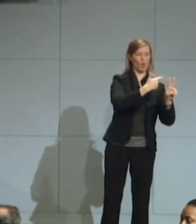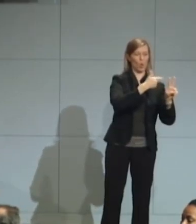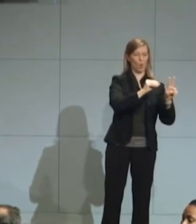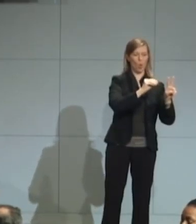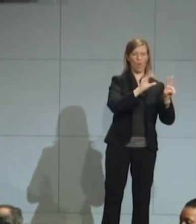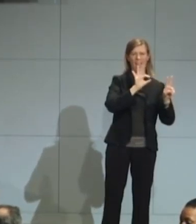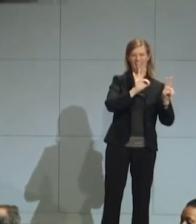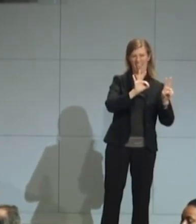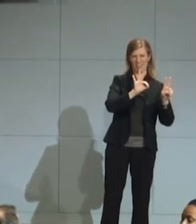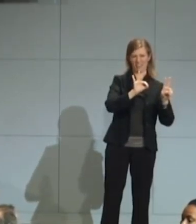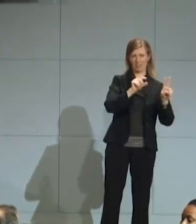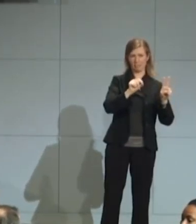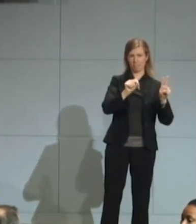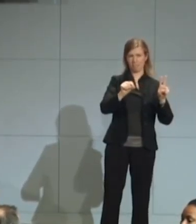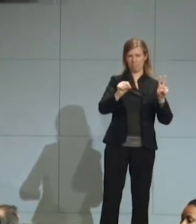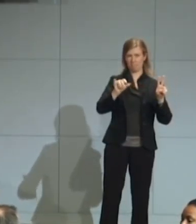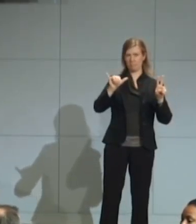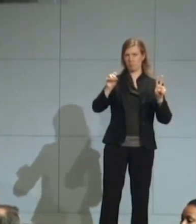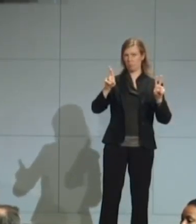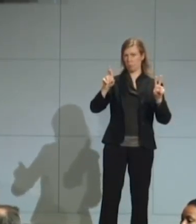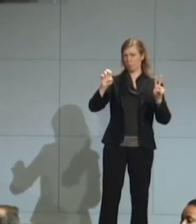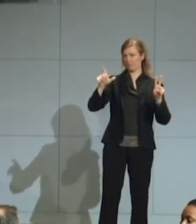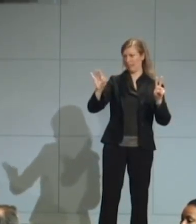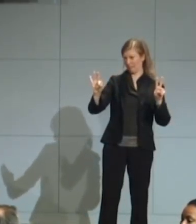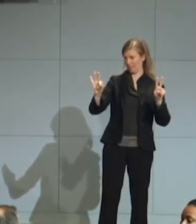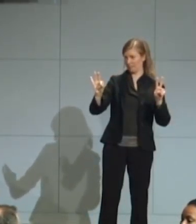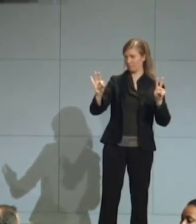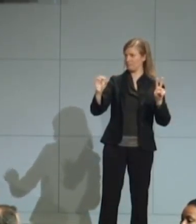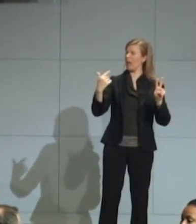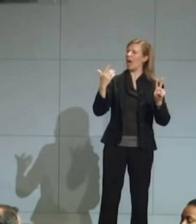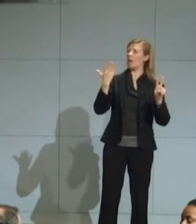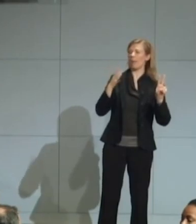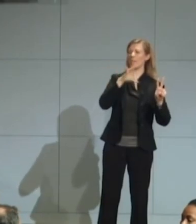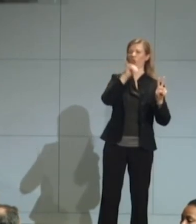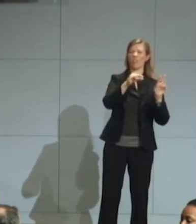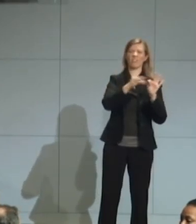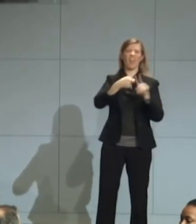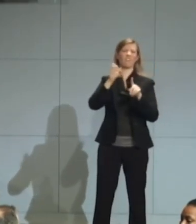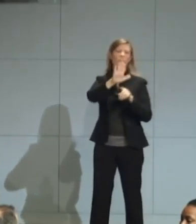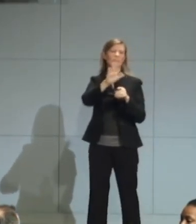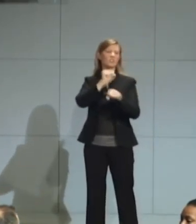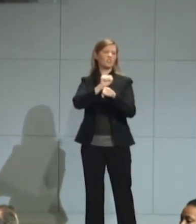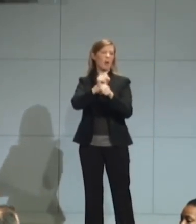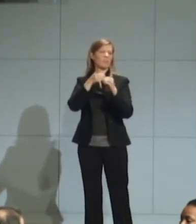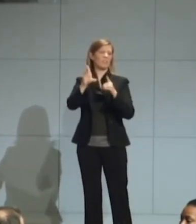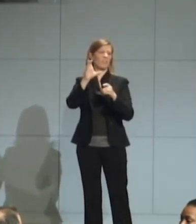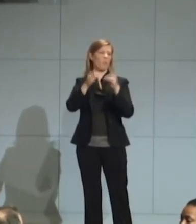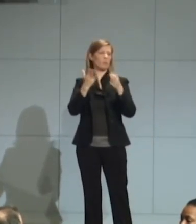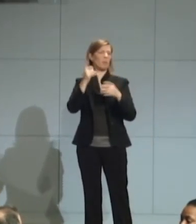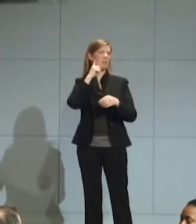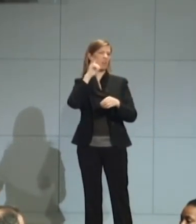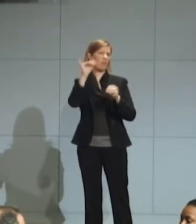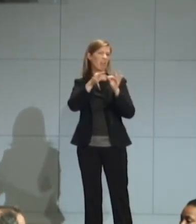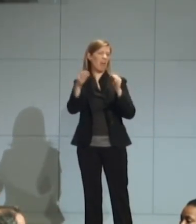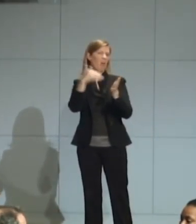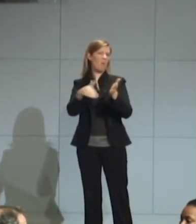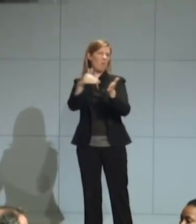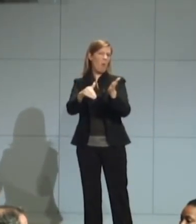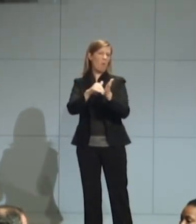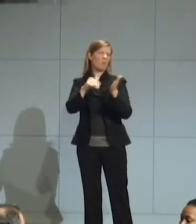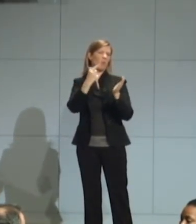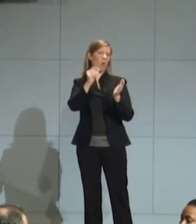happy about what Chris Rock said. And one individual in particular really summed up for me the